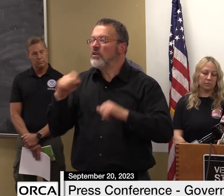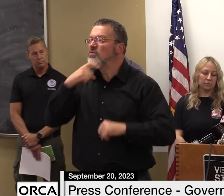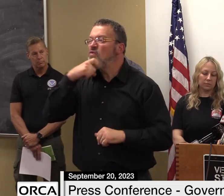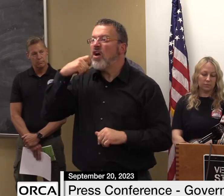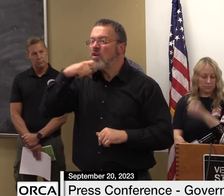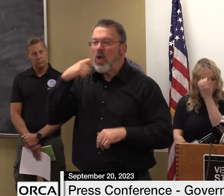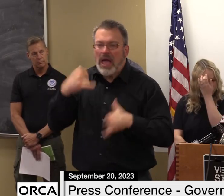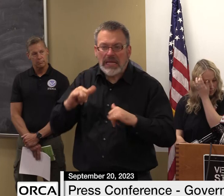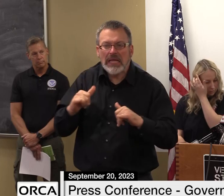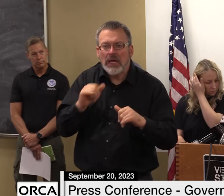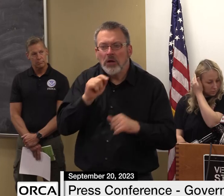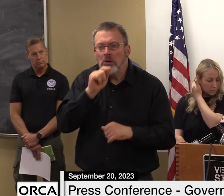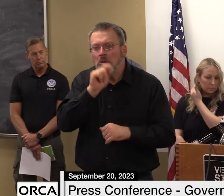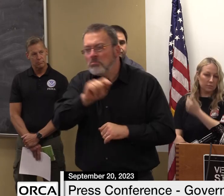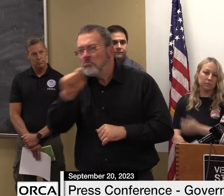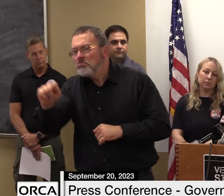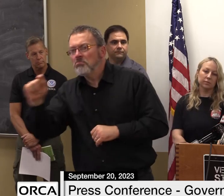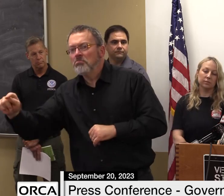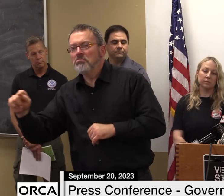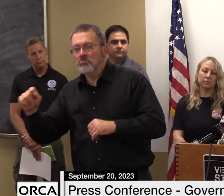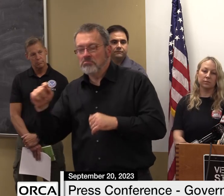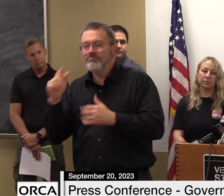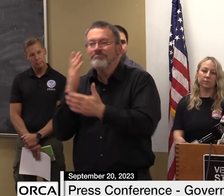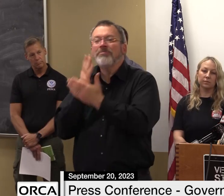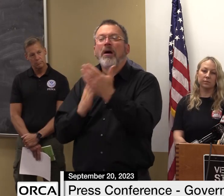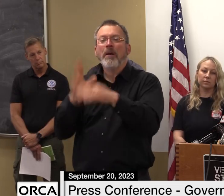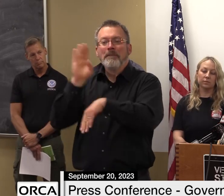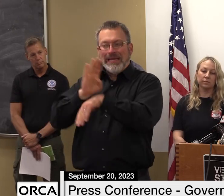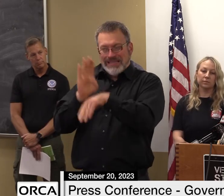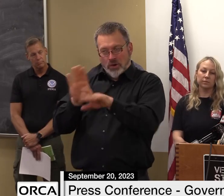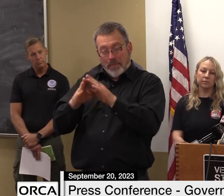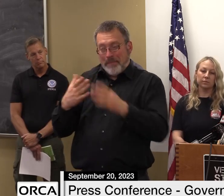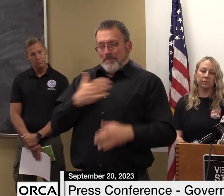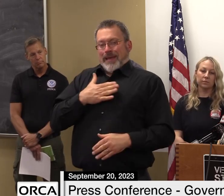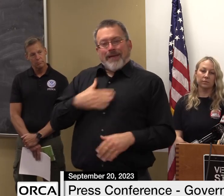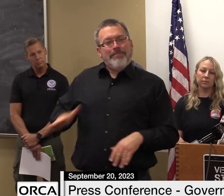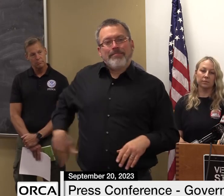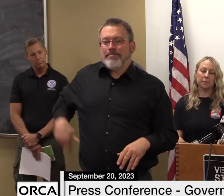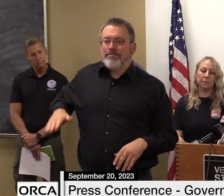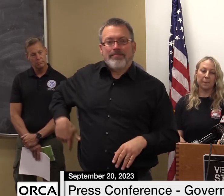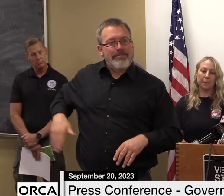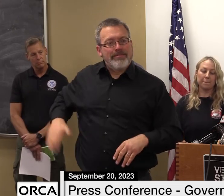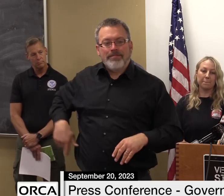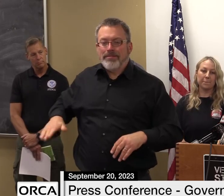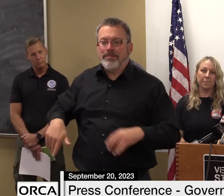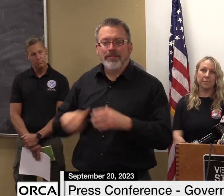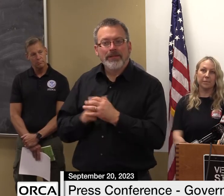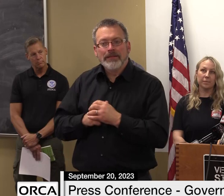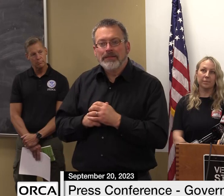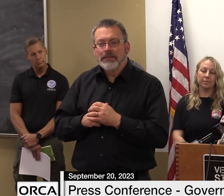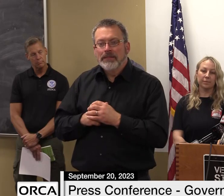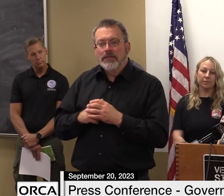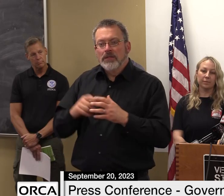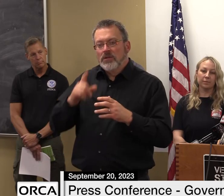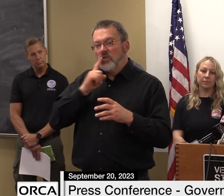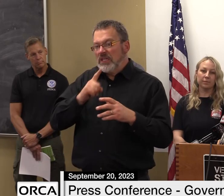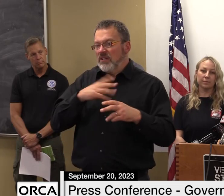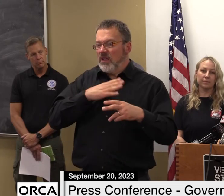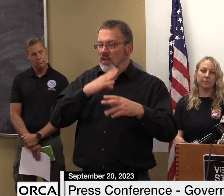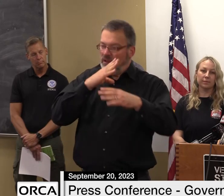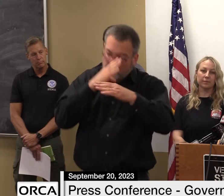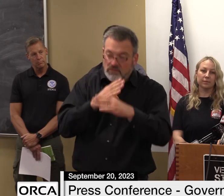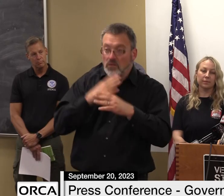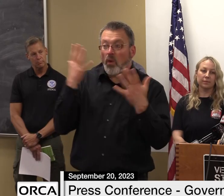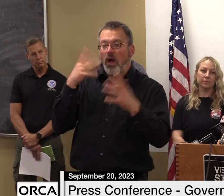reopen so far, and ours has not been one of them. The hurdles have been enormous. Wet buildings,